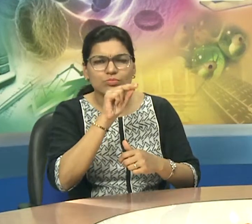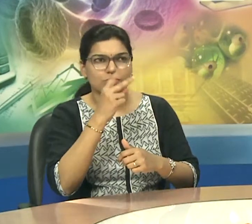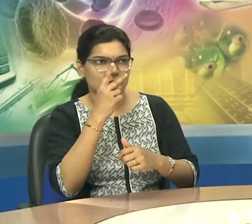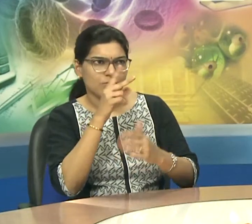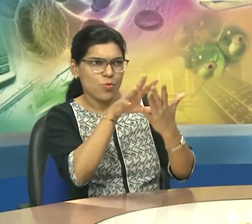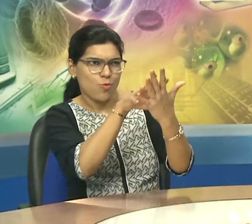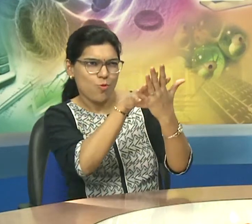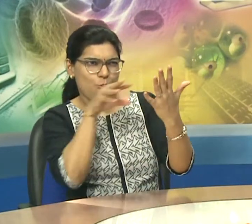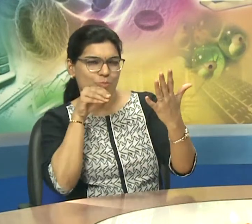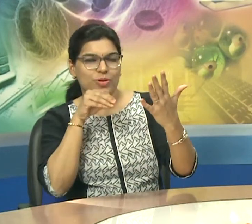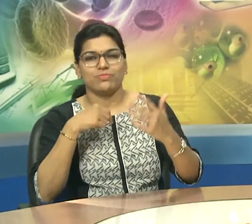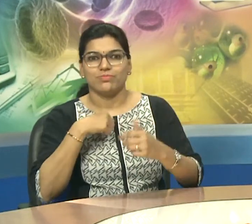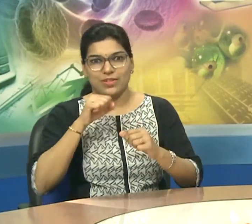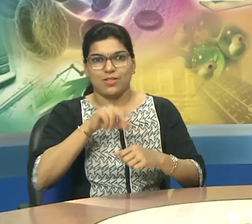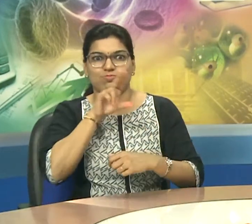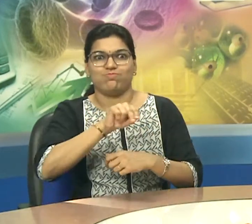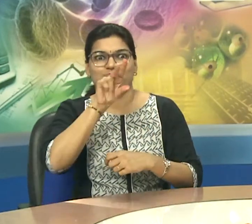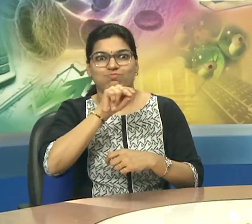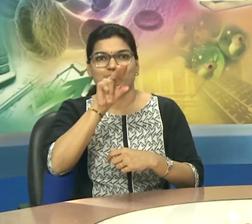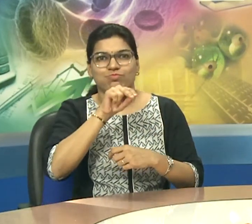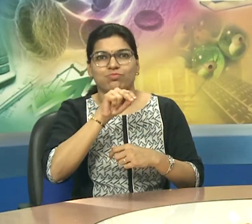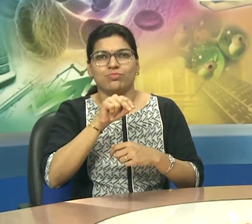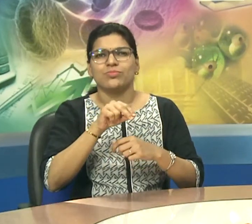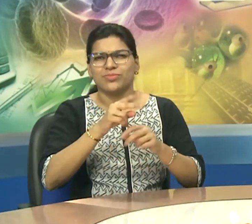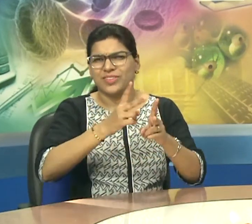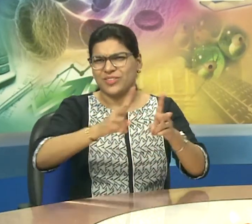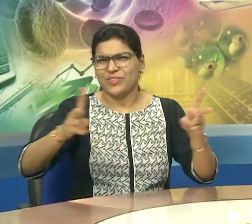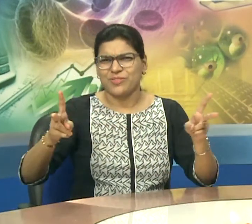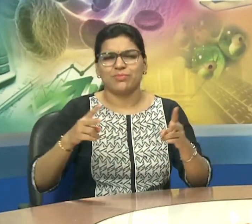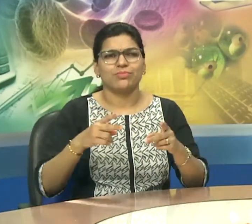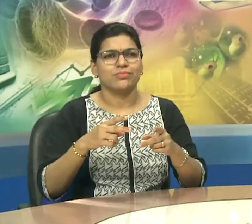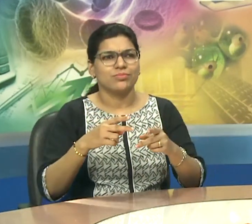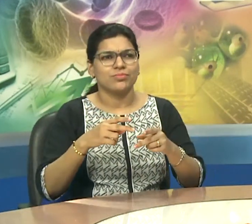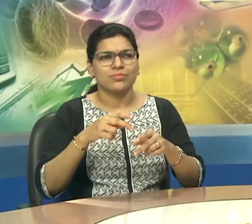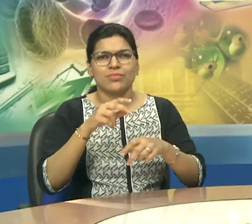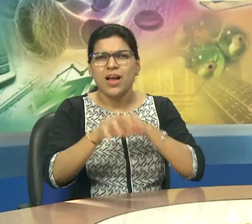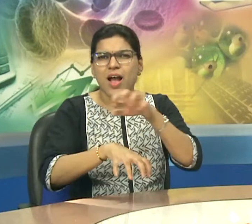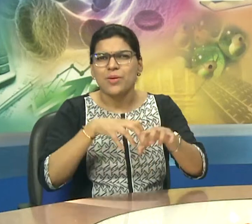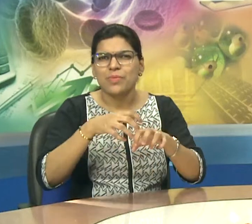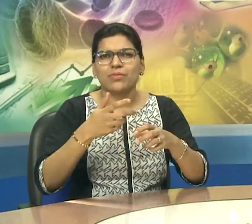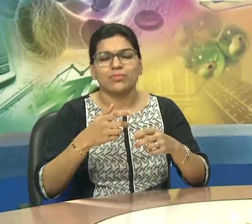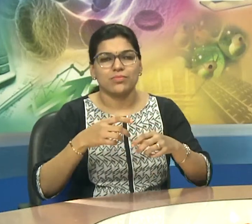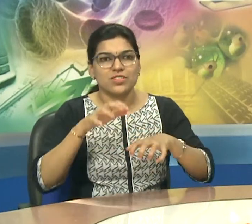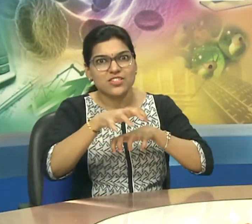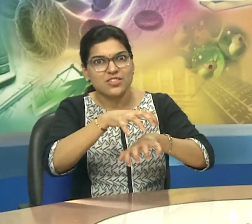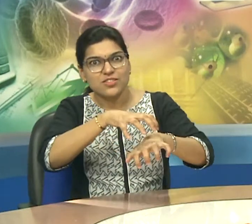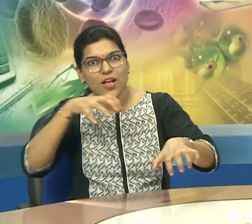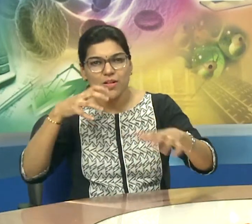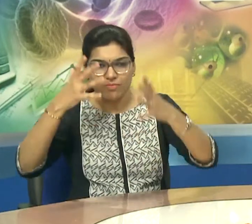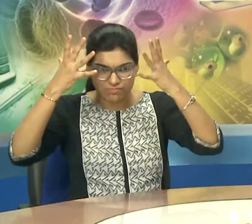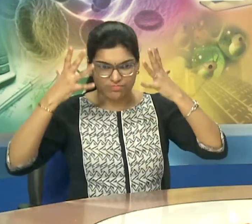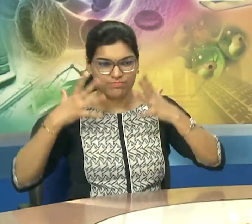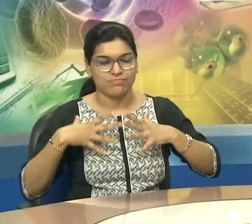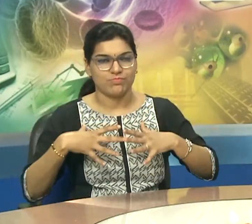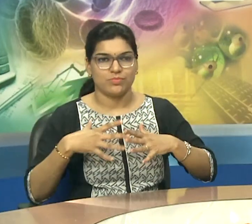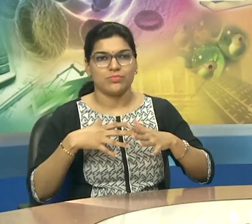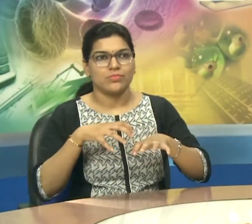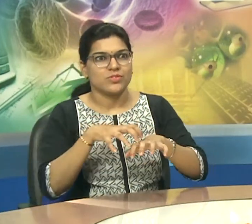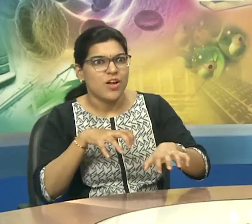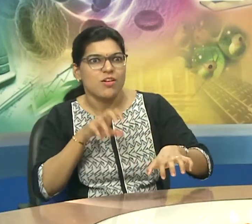mimic, it is just like copying the voice or copying the behavior, just like sometimes we